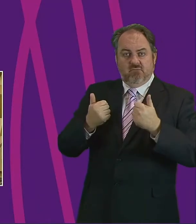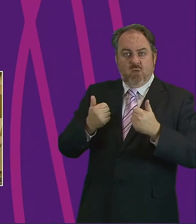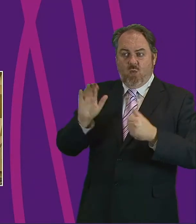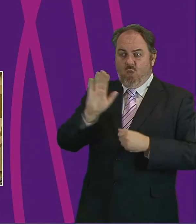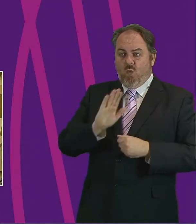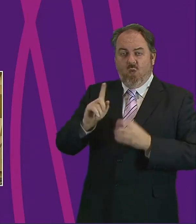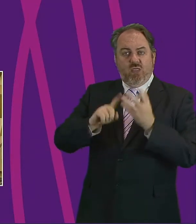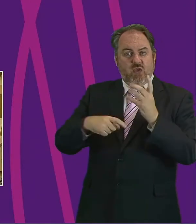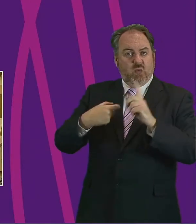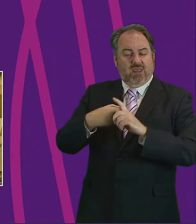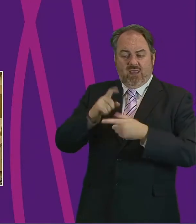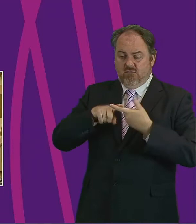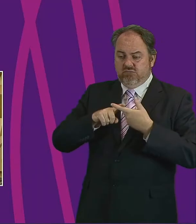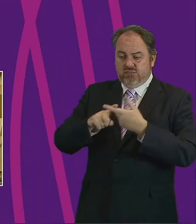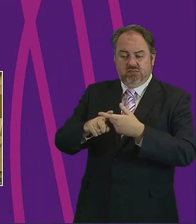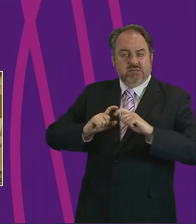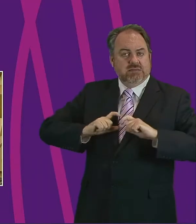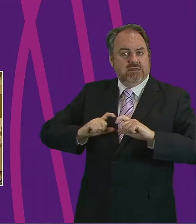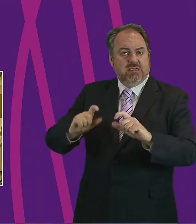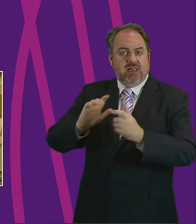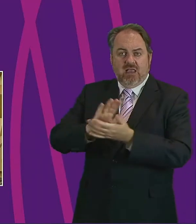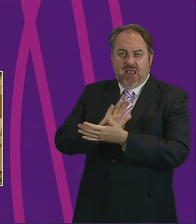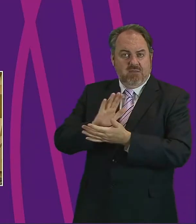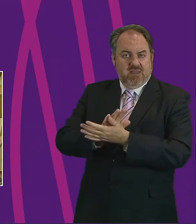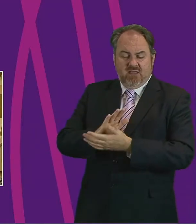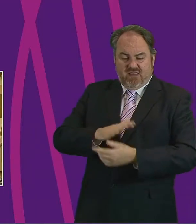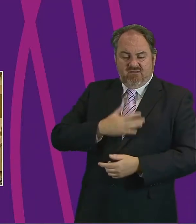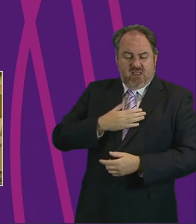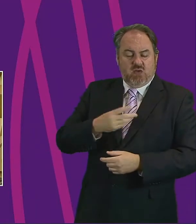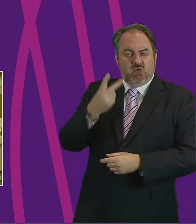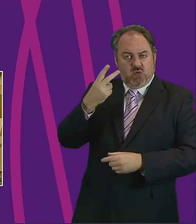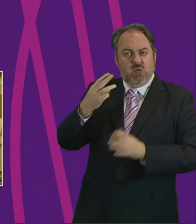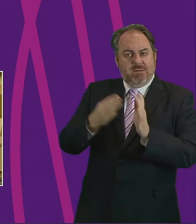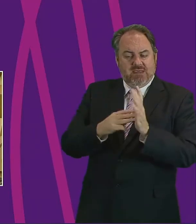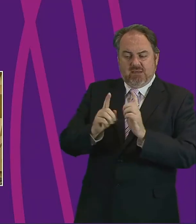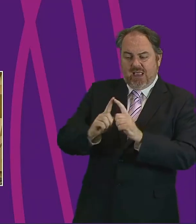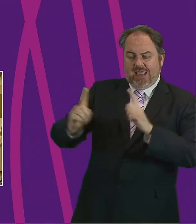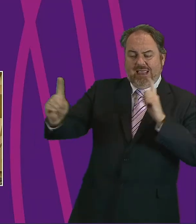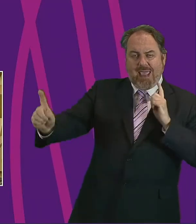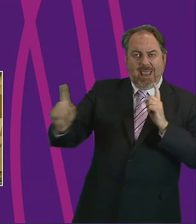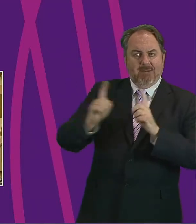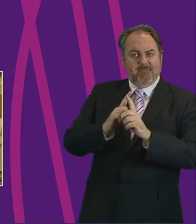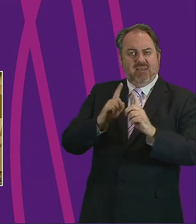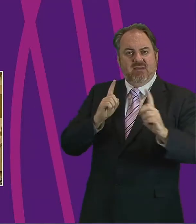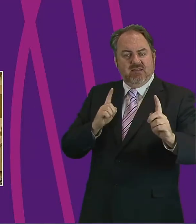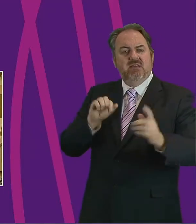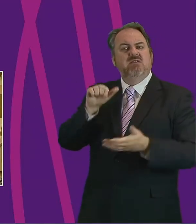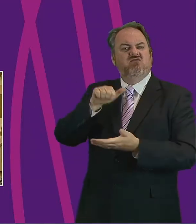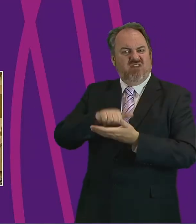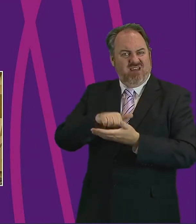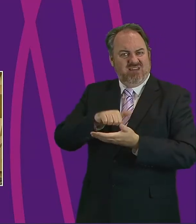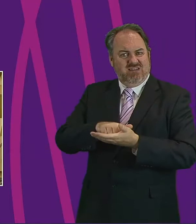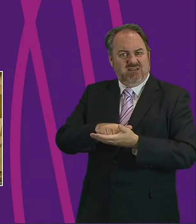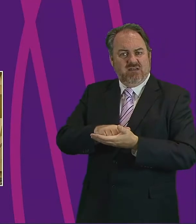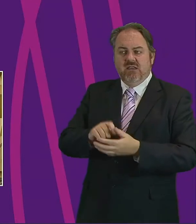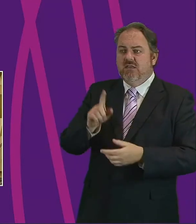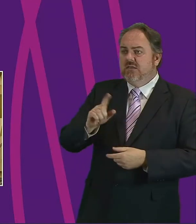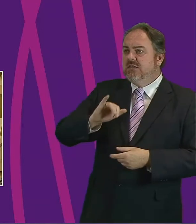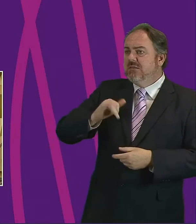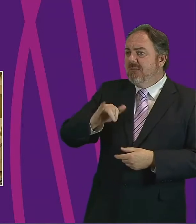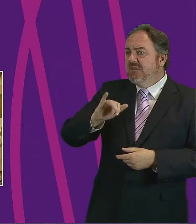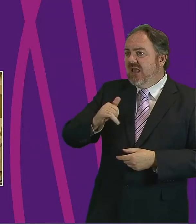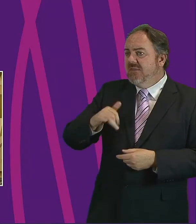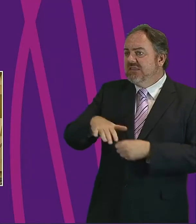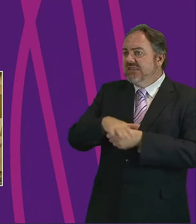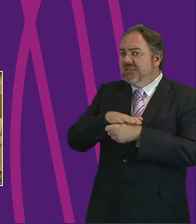away from 2 metres right now. But yes, there is a consideration, an ongoing consideration of are there circumstances, are